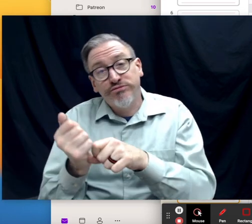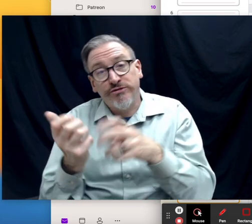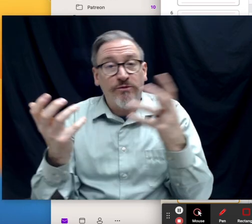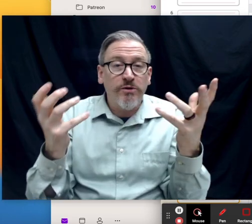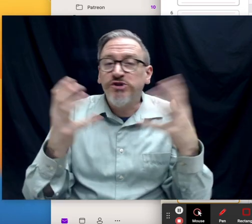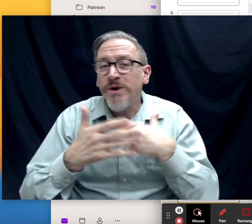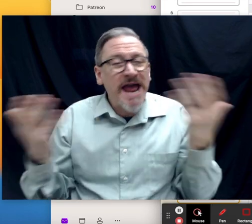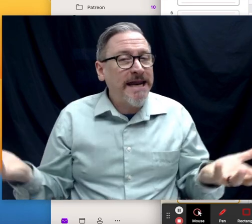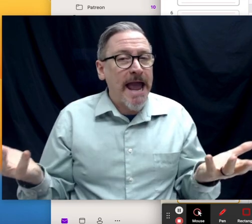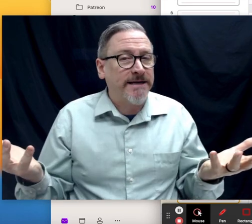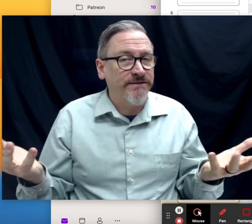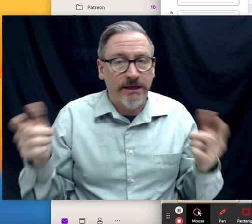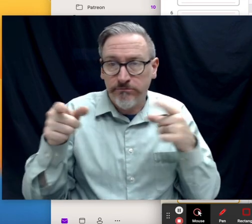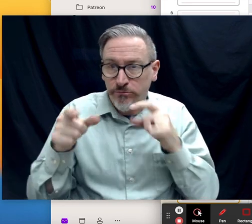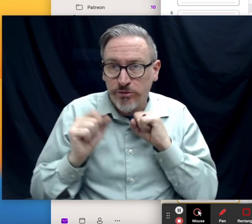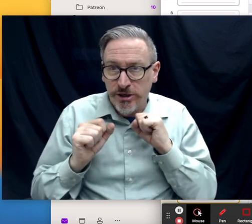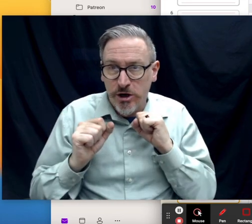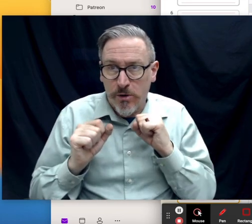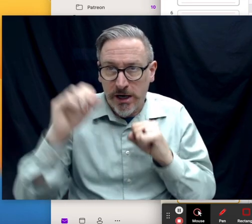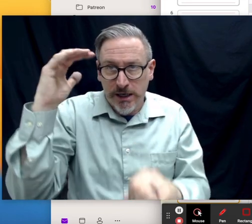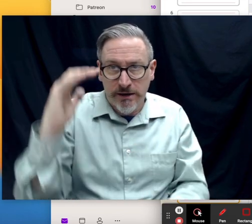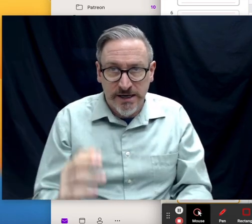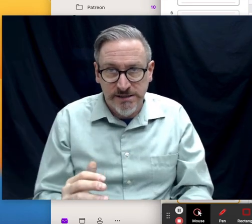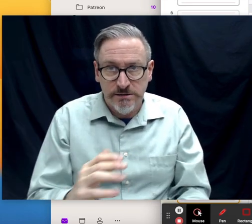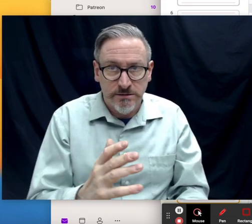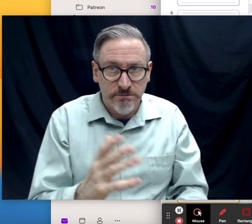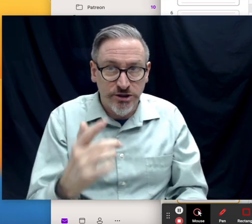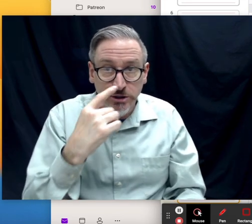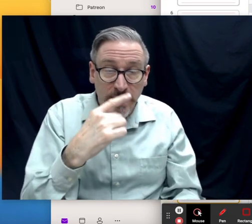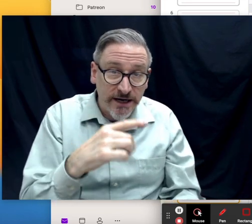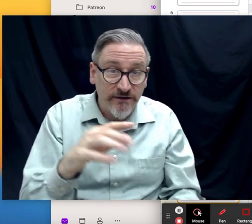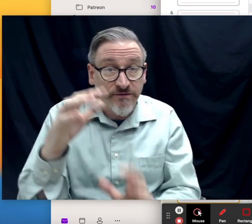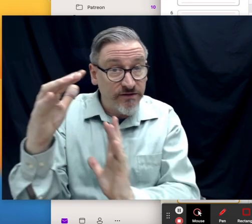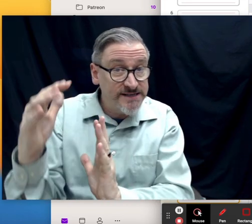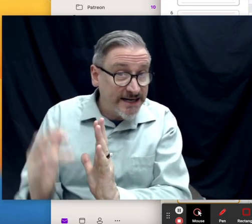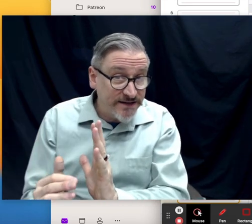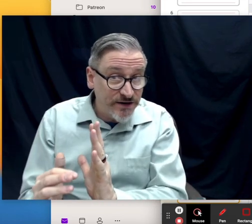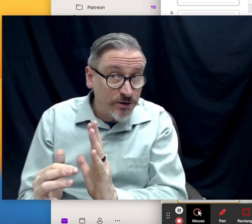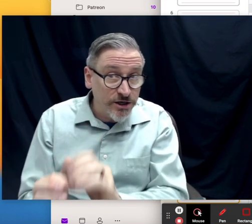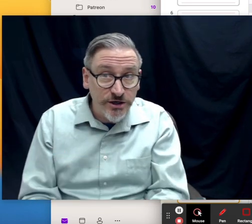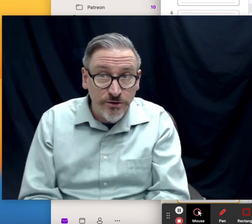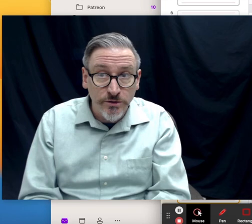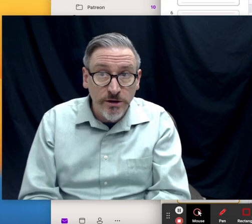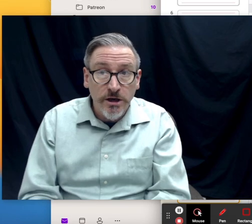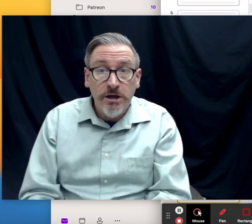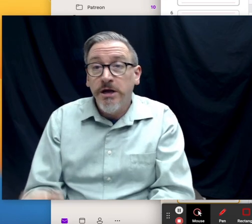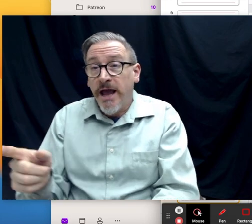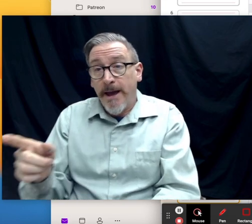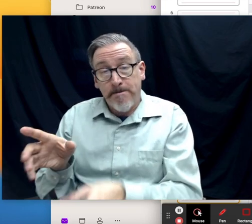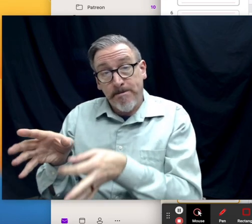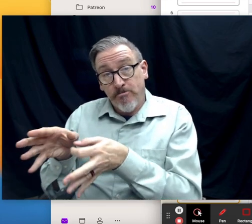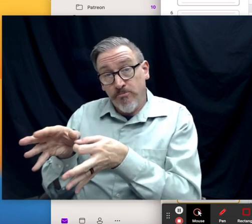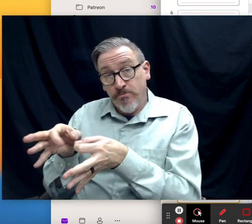Baseball. So when any activity can go on in this, do you mind if this activity we're going to do